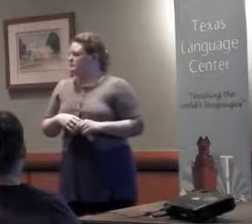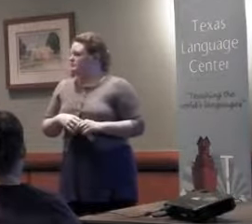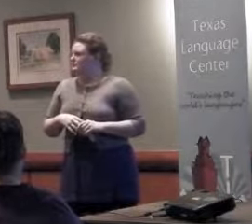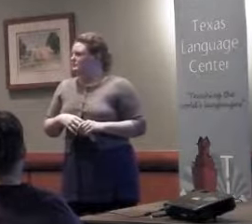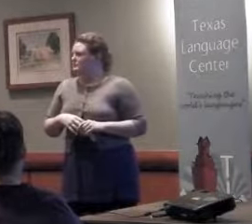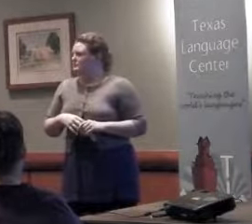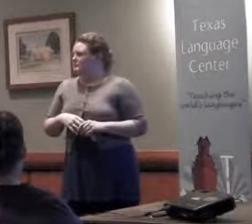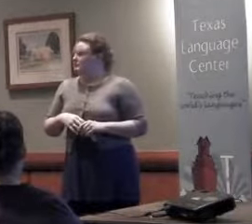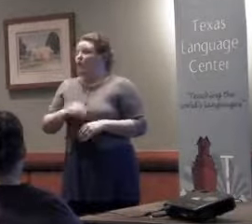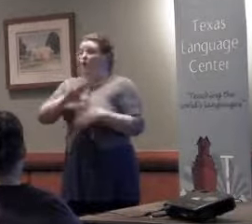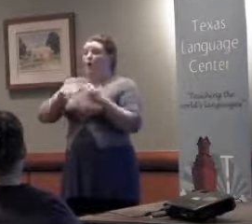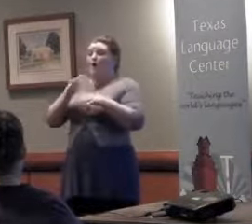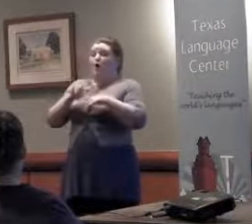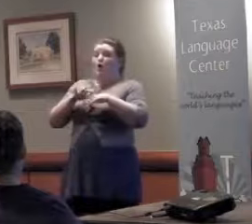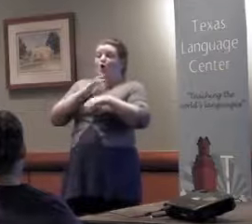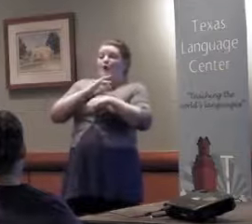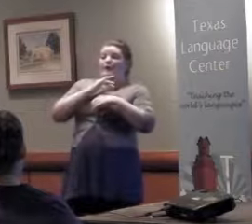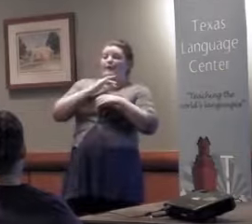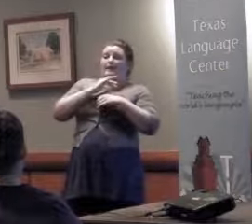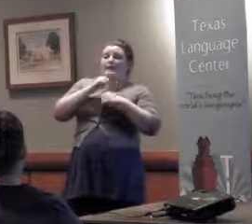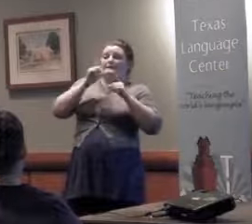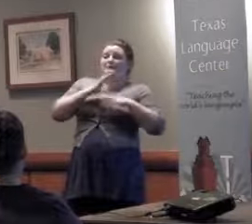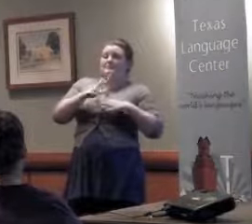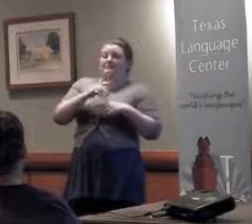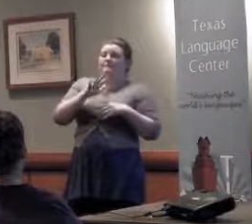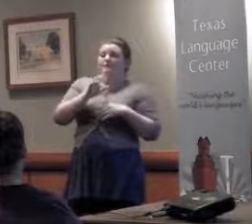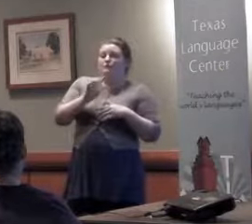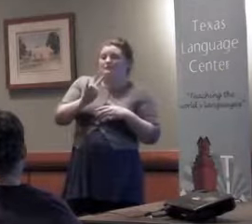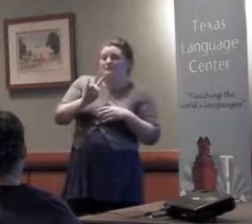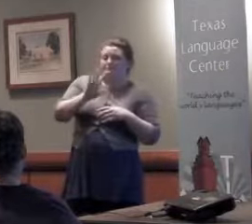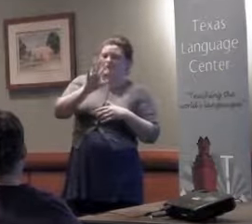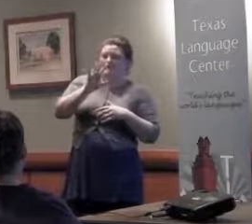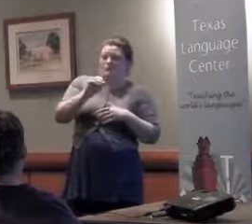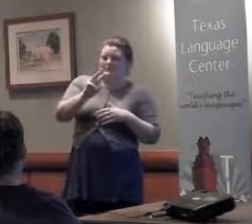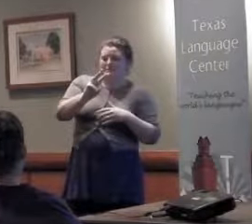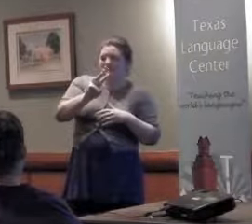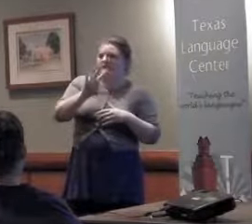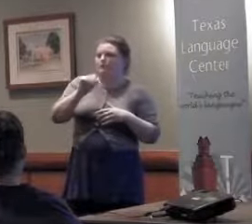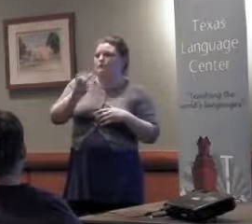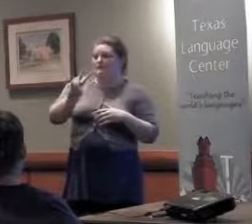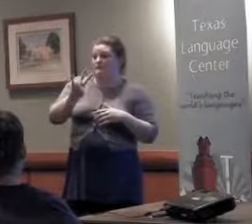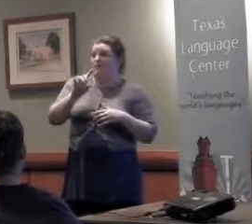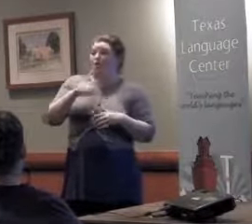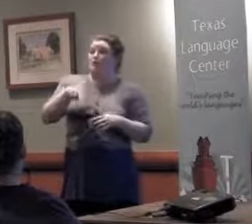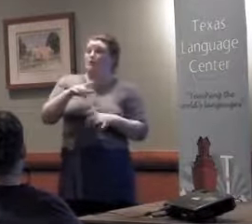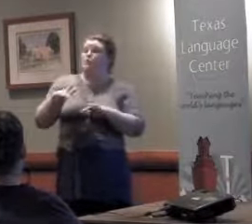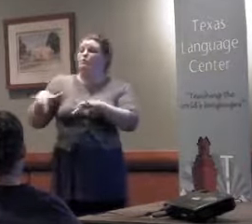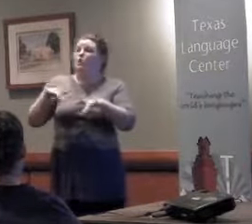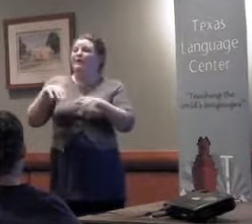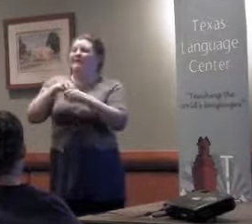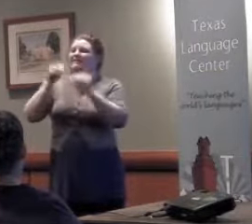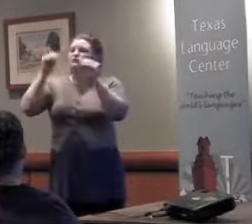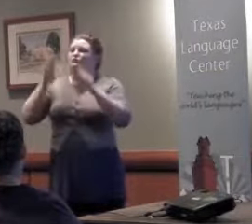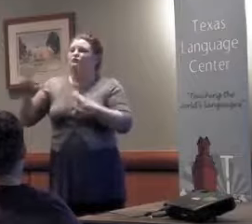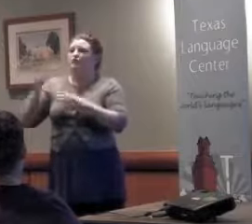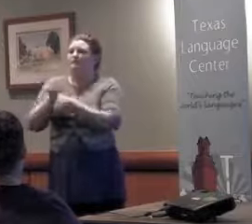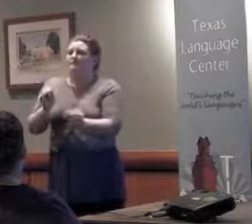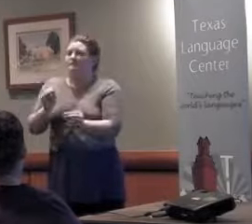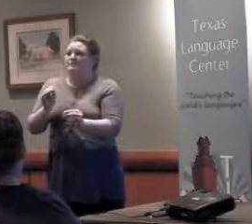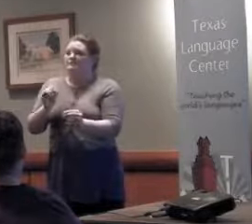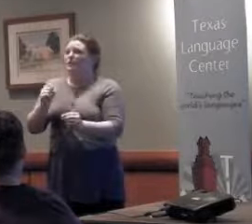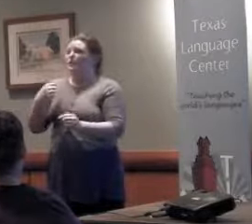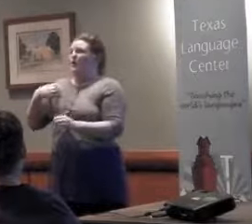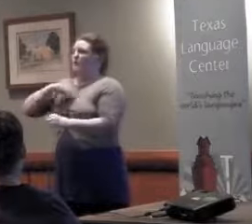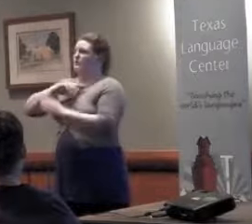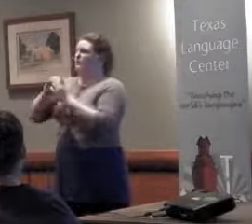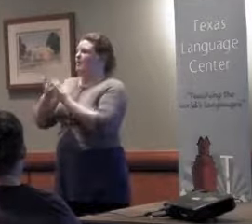All the early exams, the ones in 506 and 507, they're recorded in the instructor's offices. So in our department,